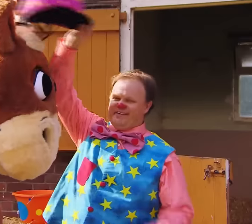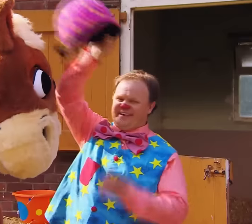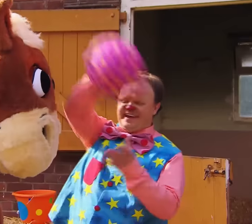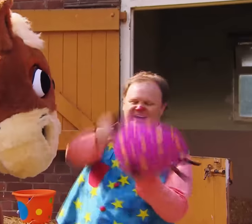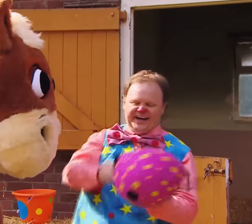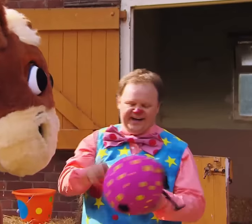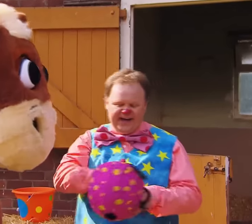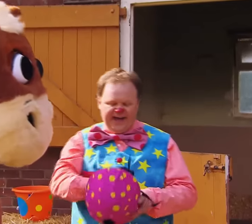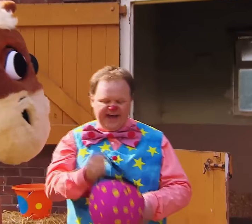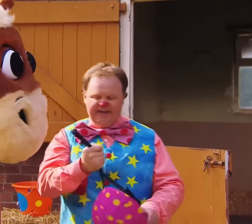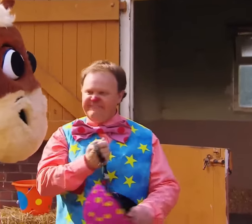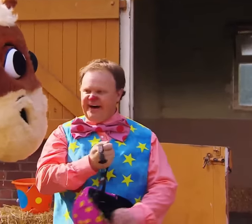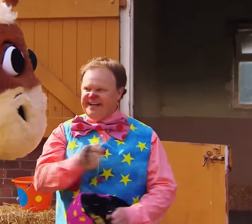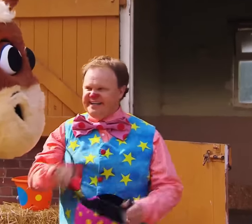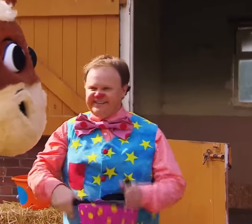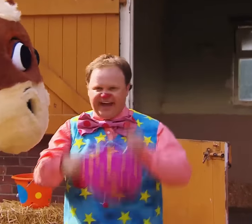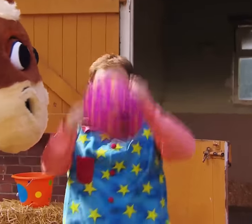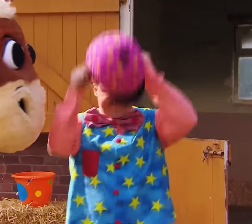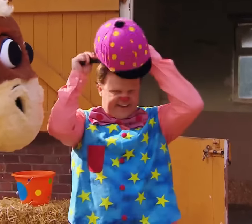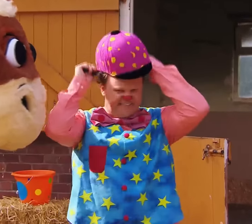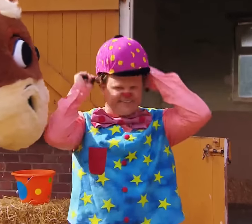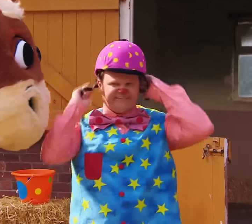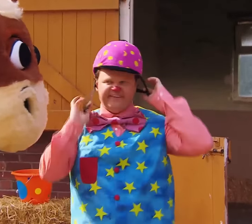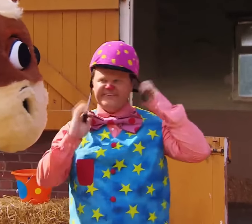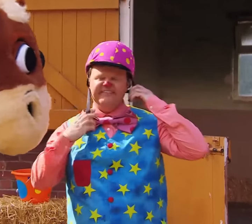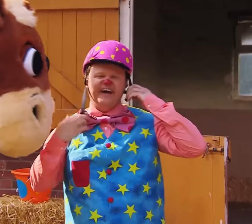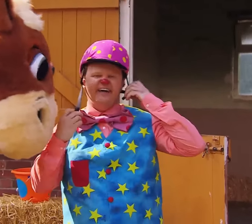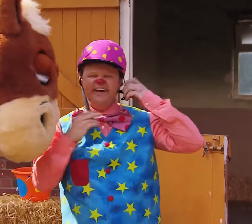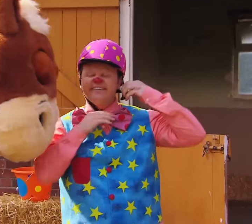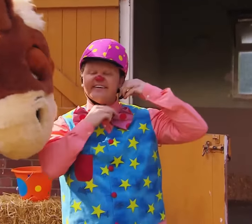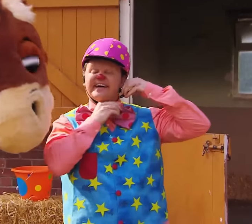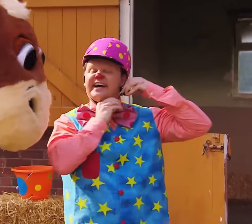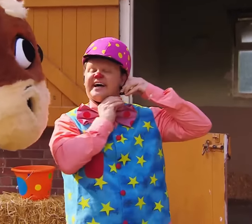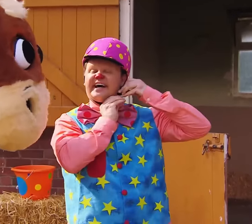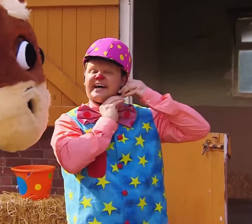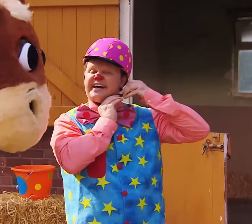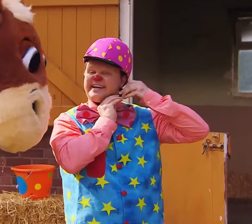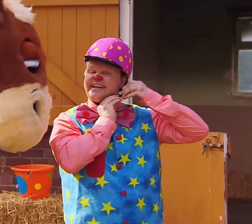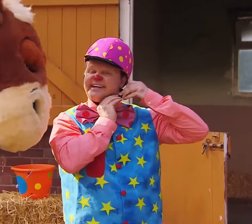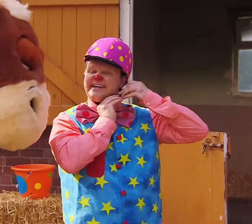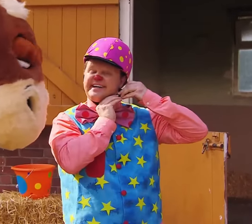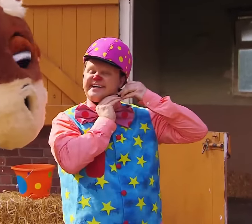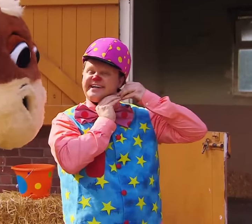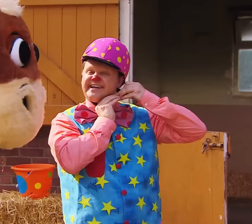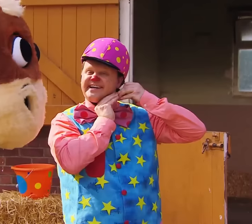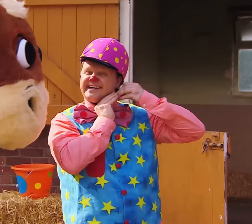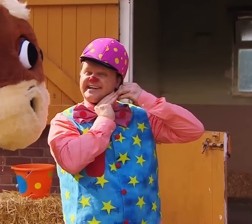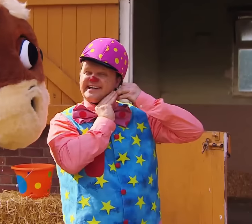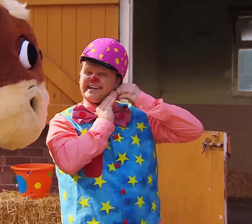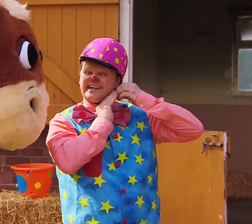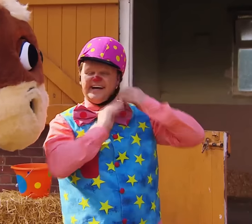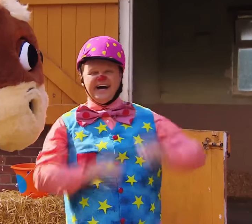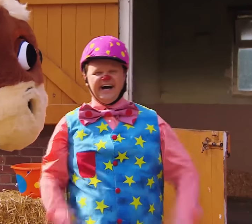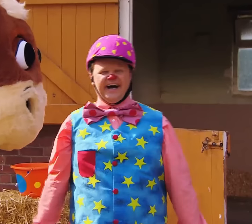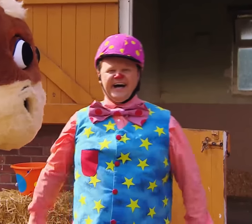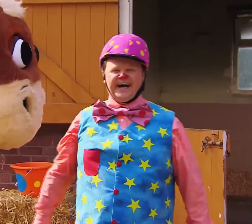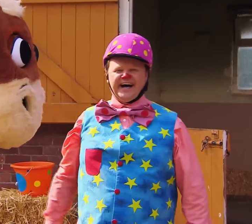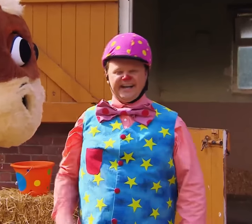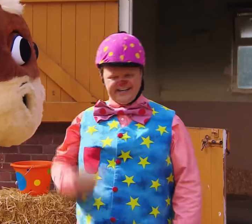Spotty. Why didn't you tell me I'm supposed to wear it? That's better, Mr. Tumble.